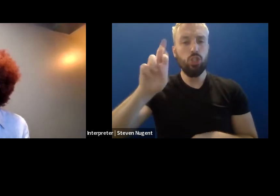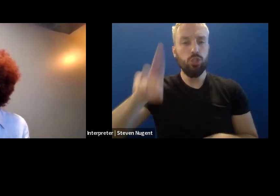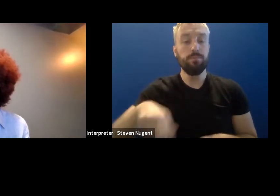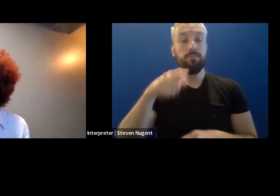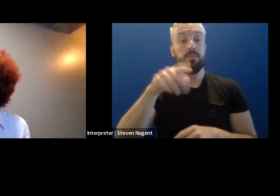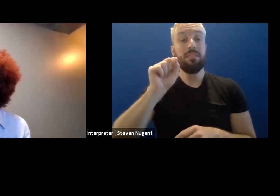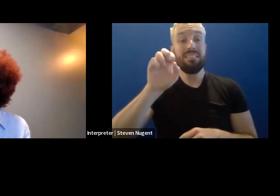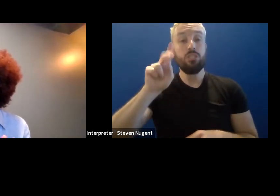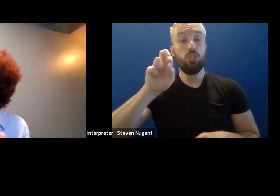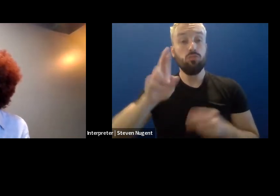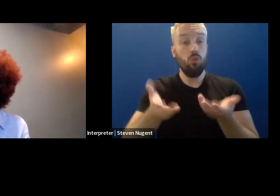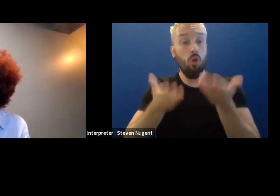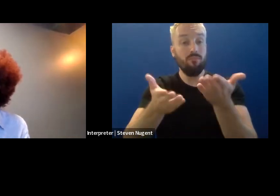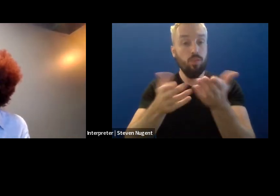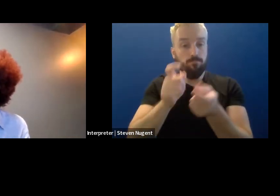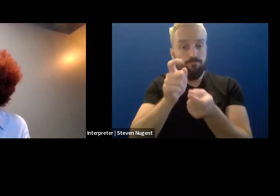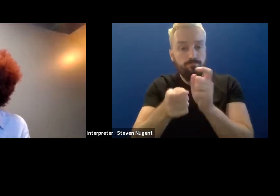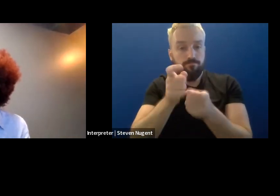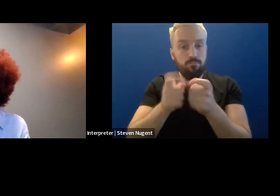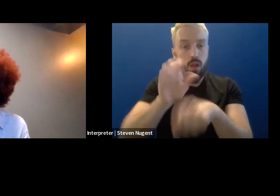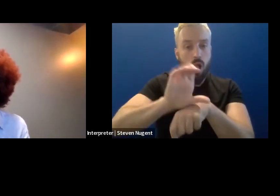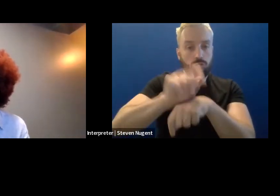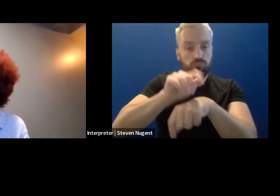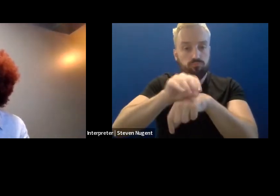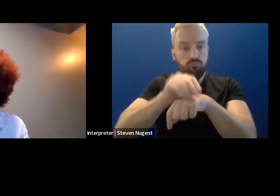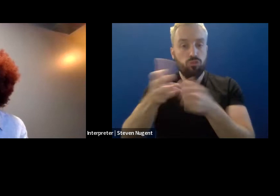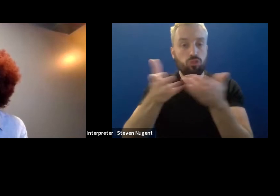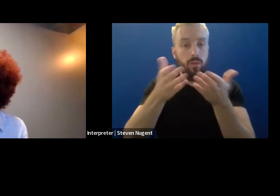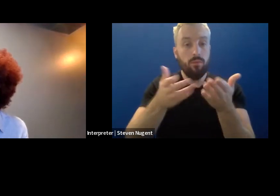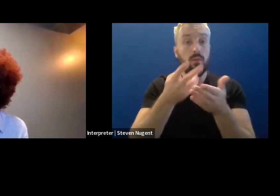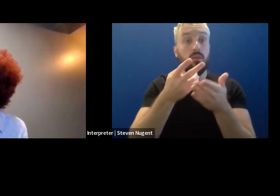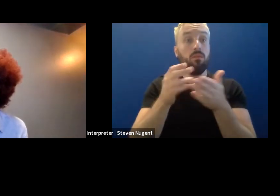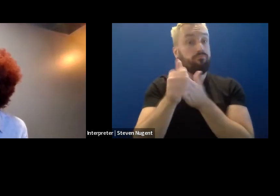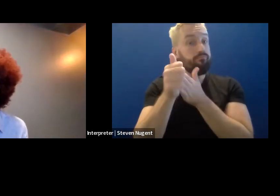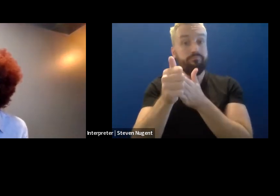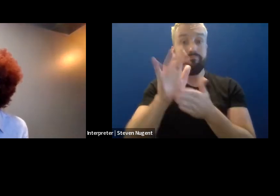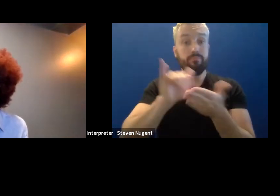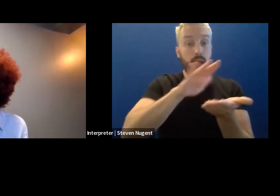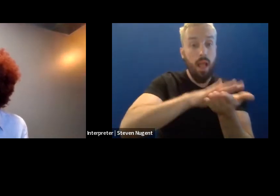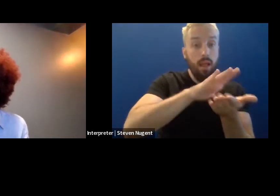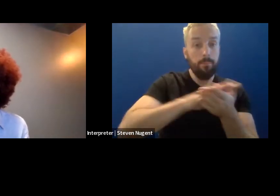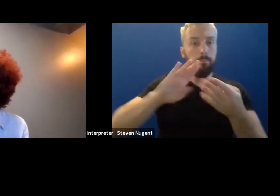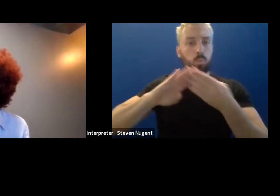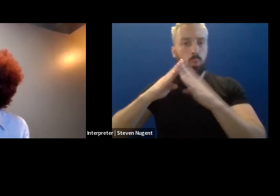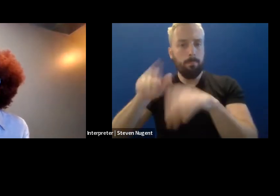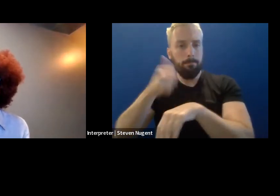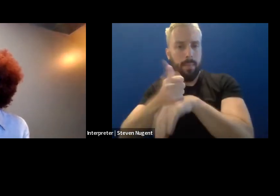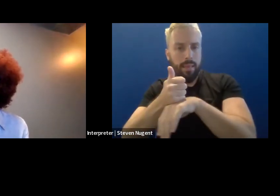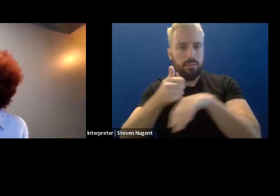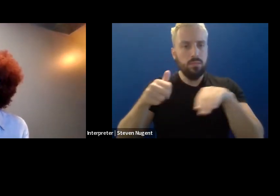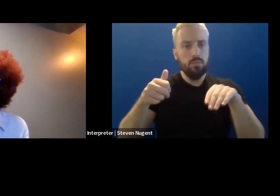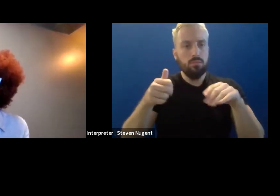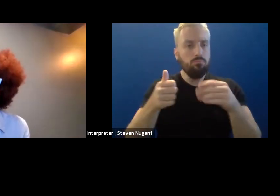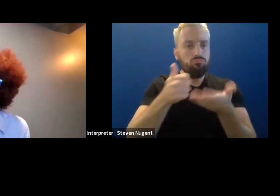CEACR offers tailored consultation services guided by both academic and community-based insight to increase